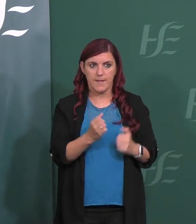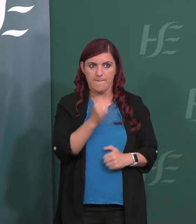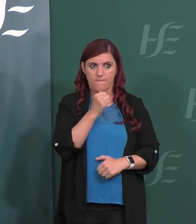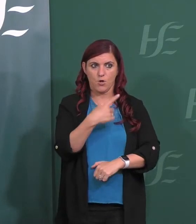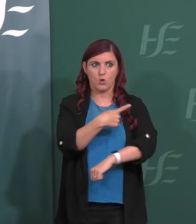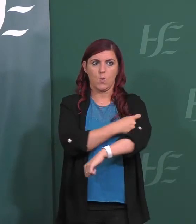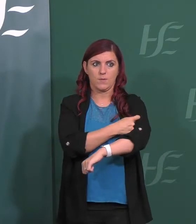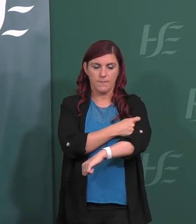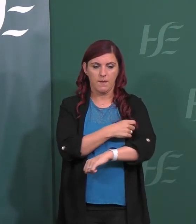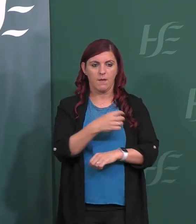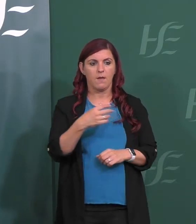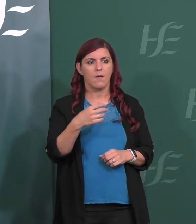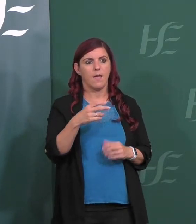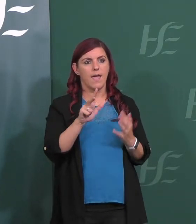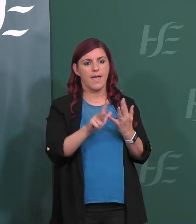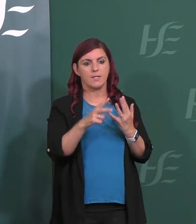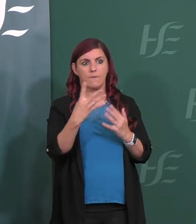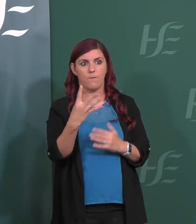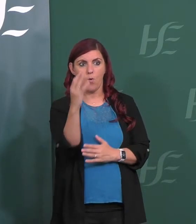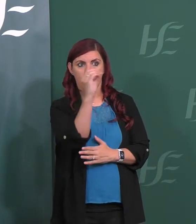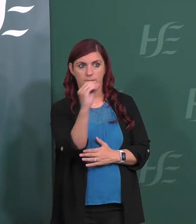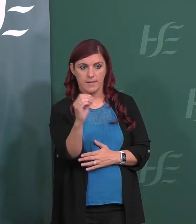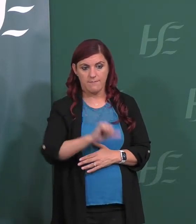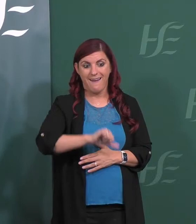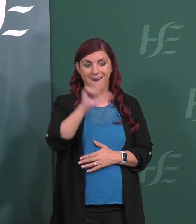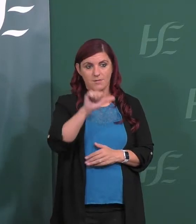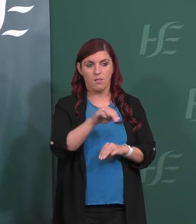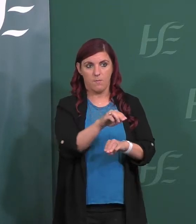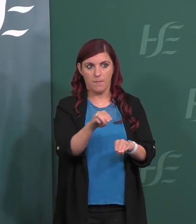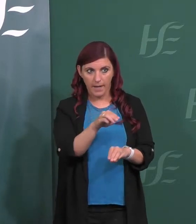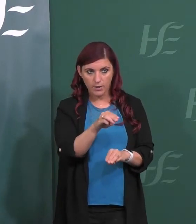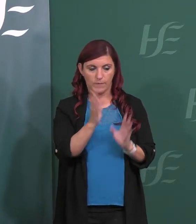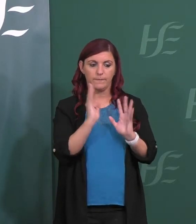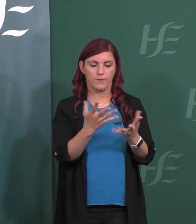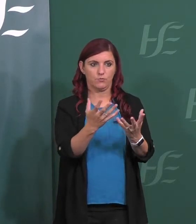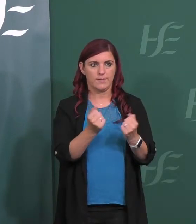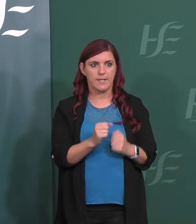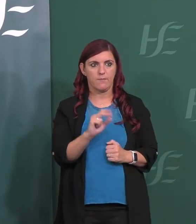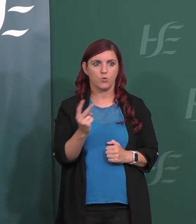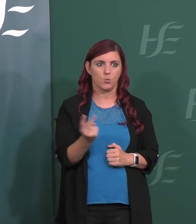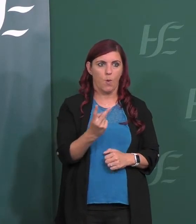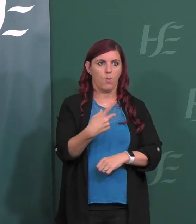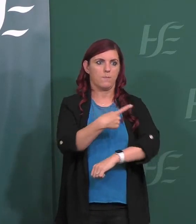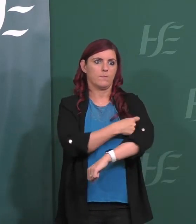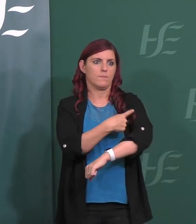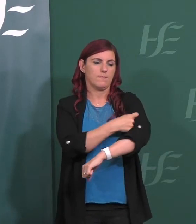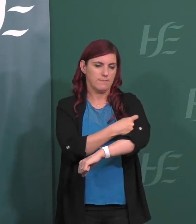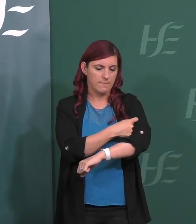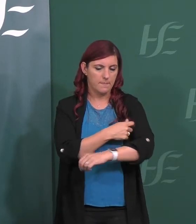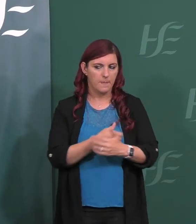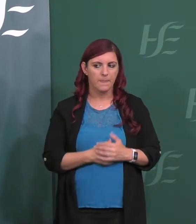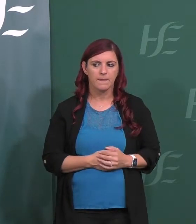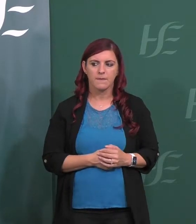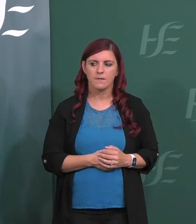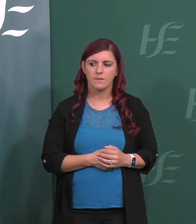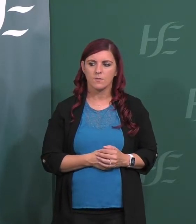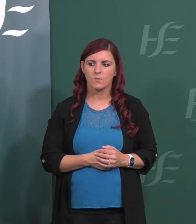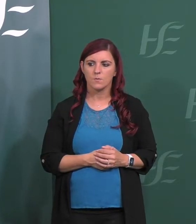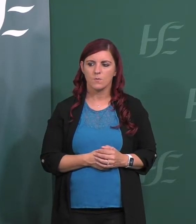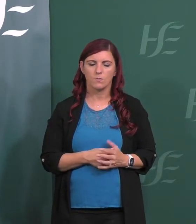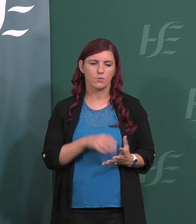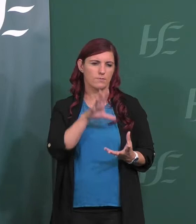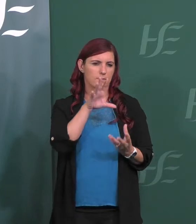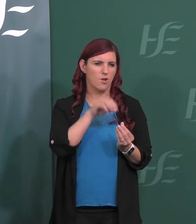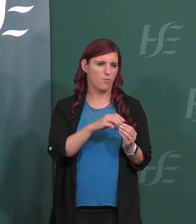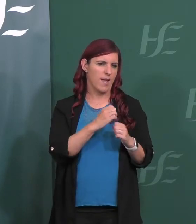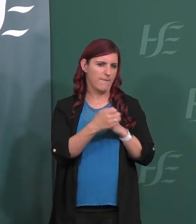practically 84% of the adult population received their dose 2. On uptake, just to give you the very summary levels that we give you